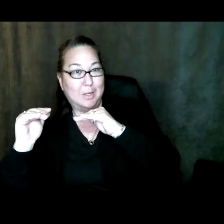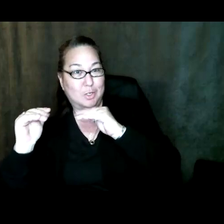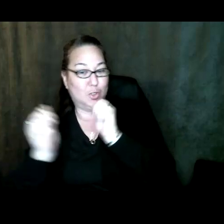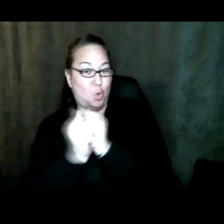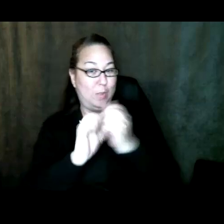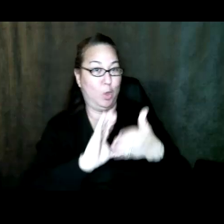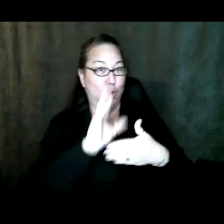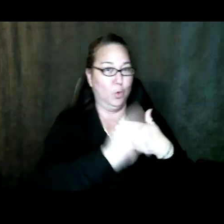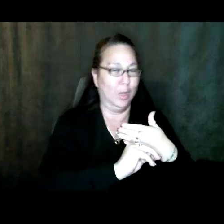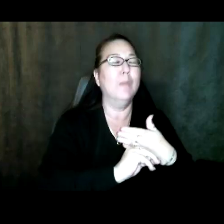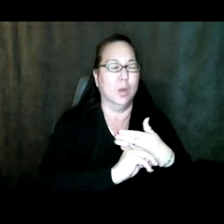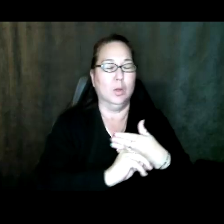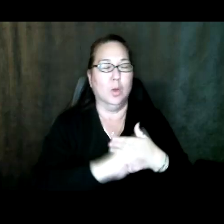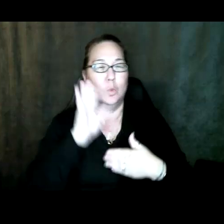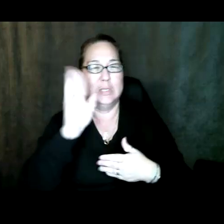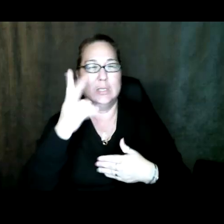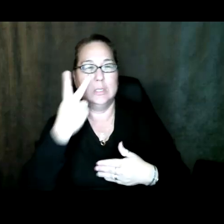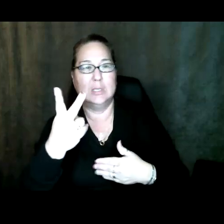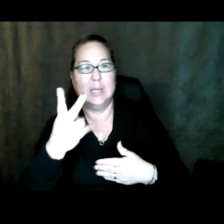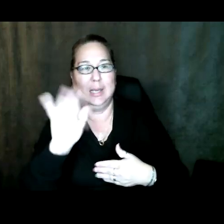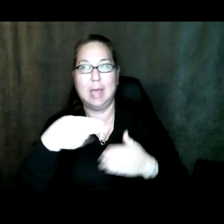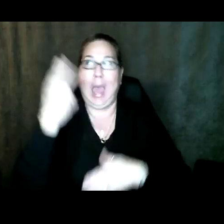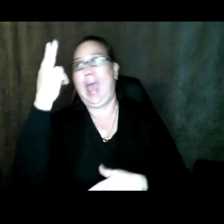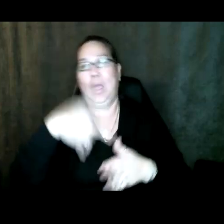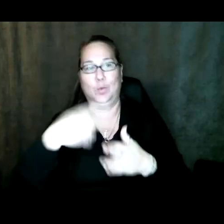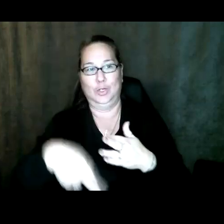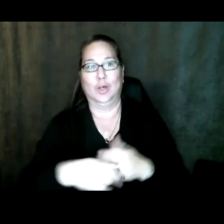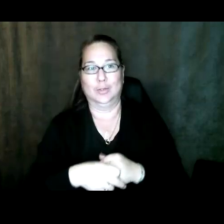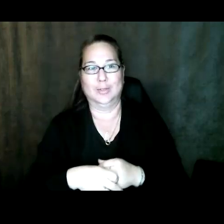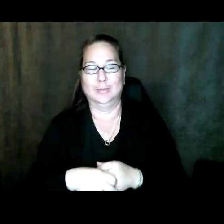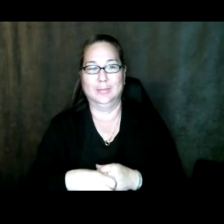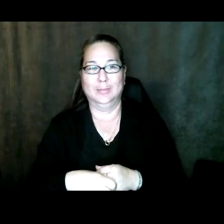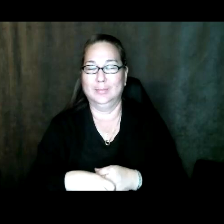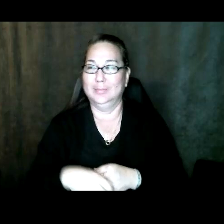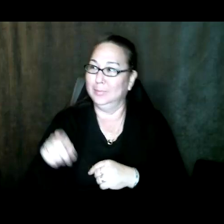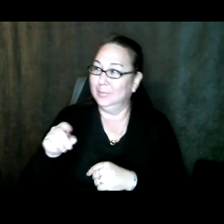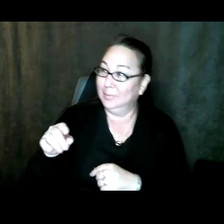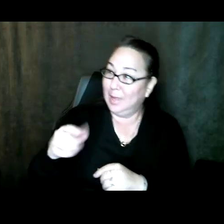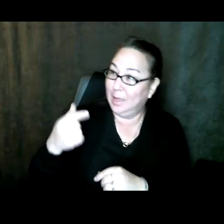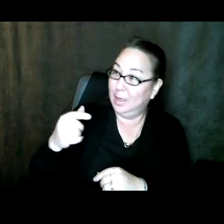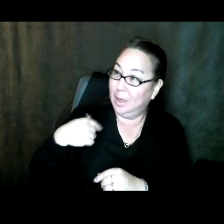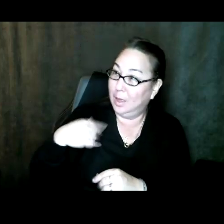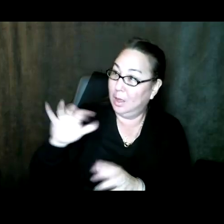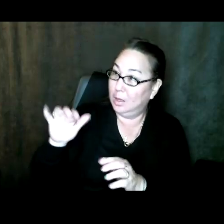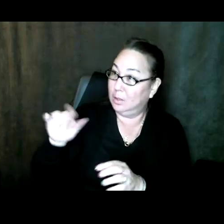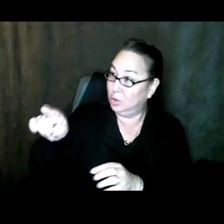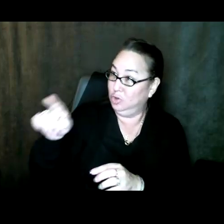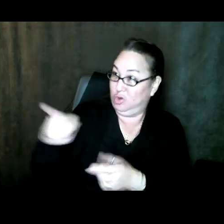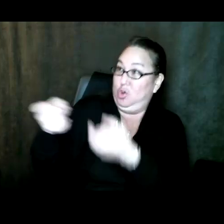Thank you. Do you have a question before I go? You can go. How do you want to do it? You're in charge. You go. And then All I'll